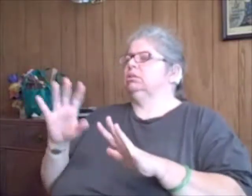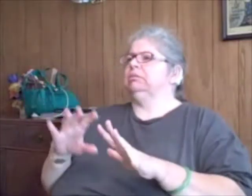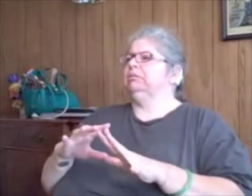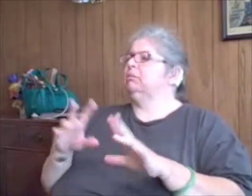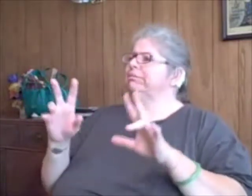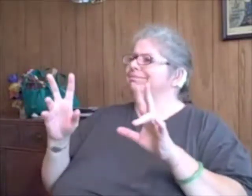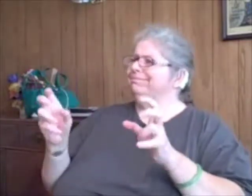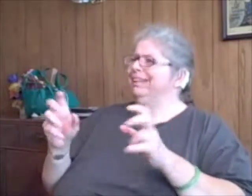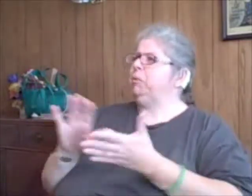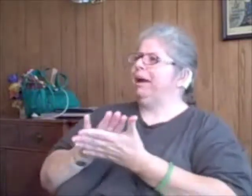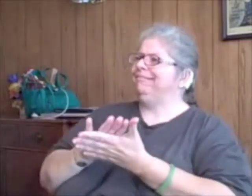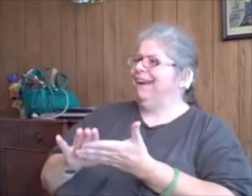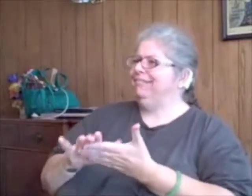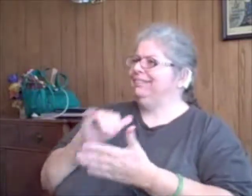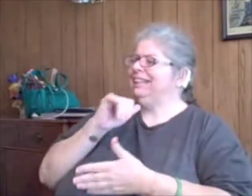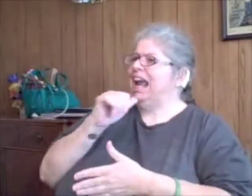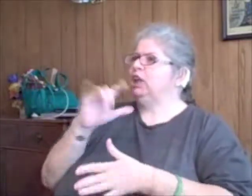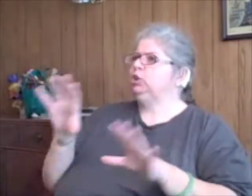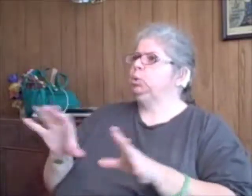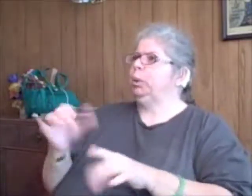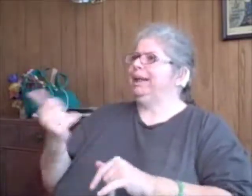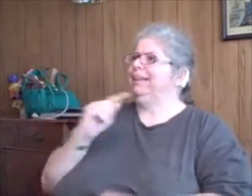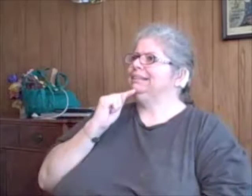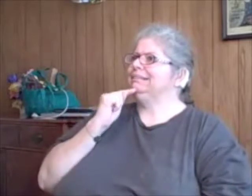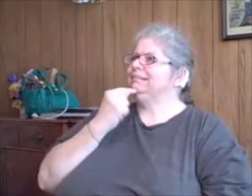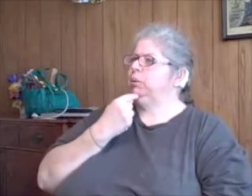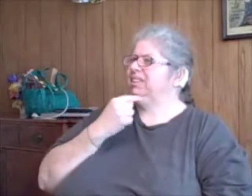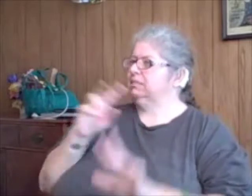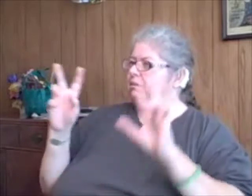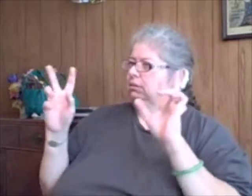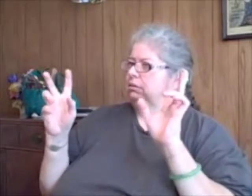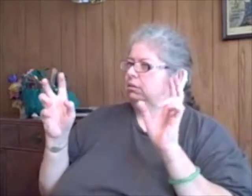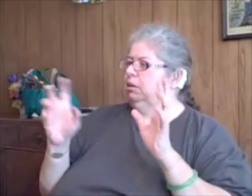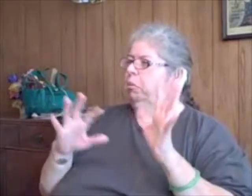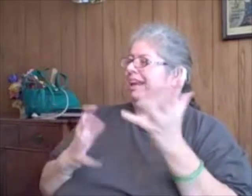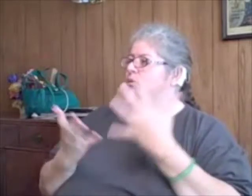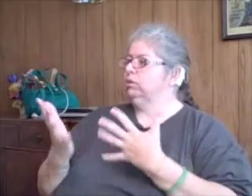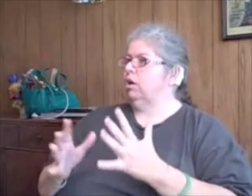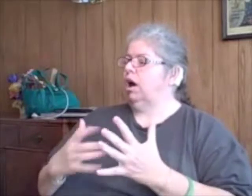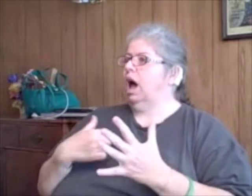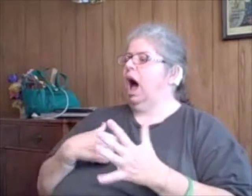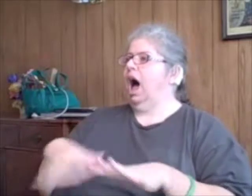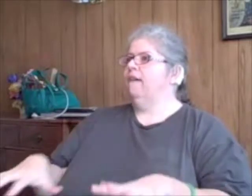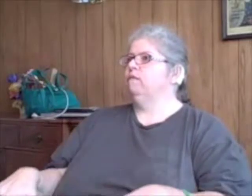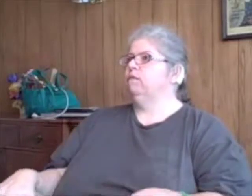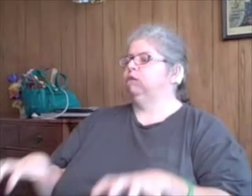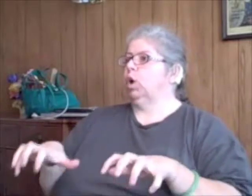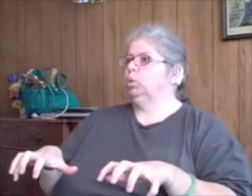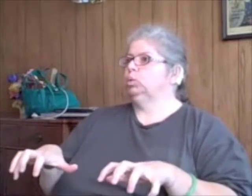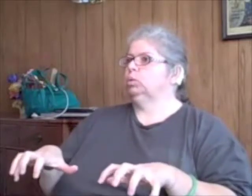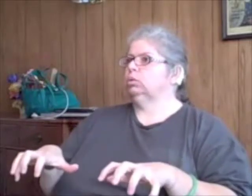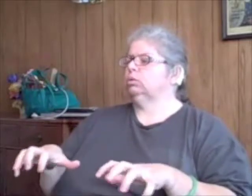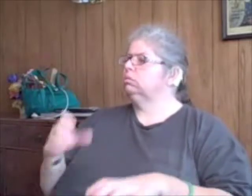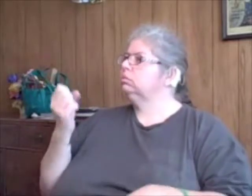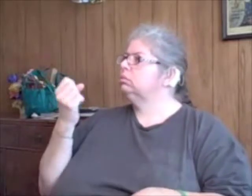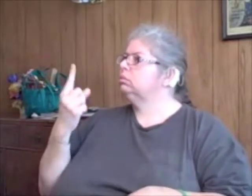he was a nice man. He wasn't doing anything serious, but it didn't matter. I froze. Because of the